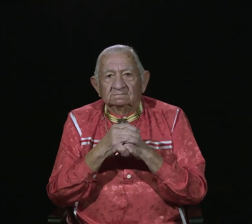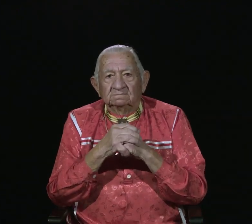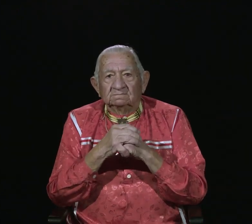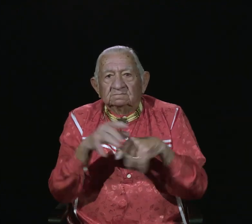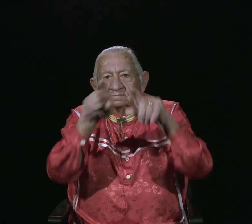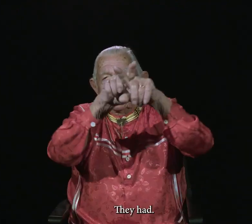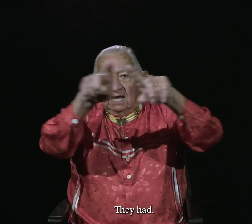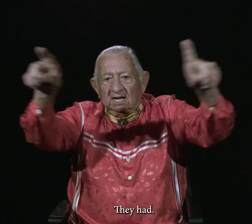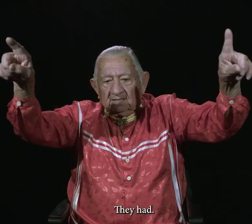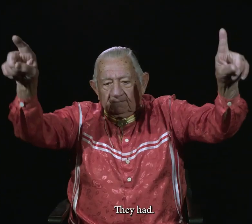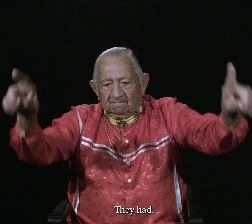they had